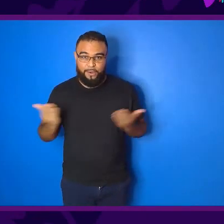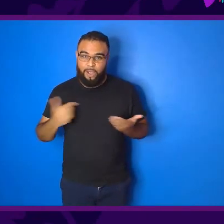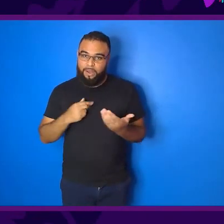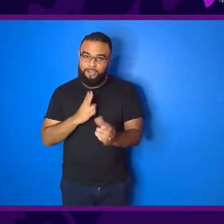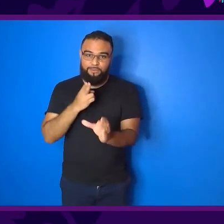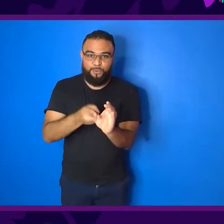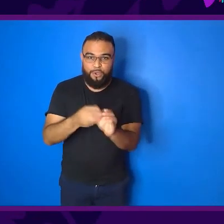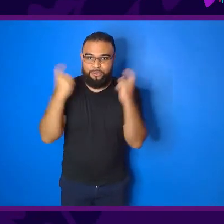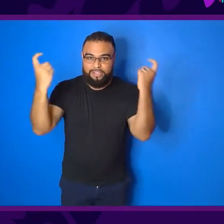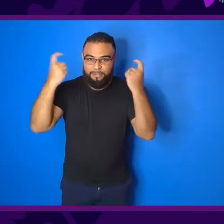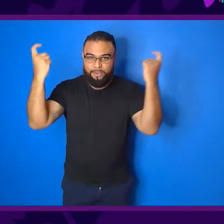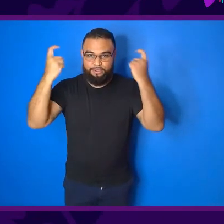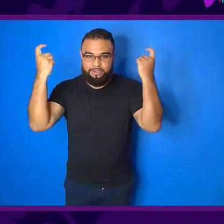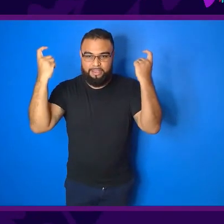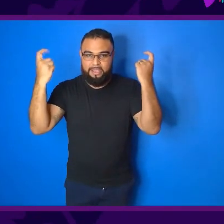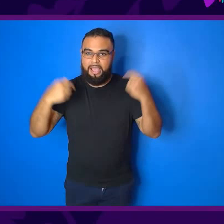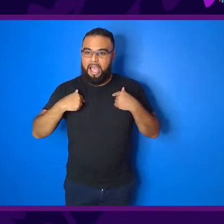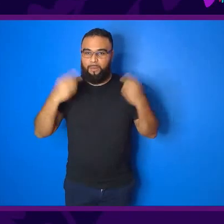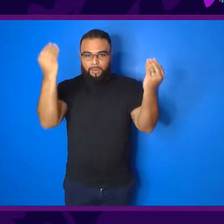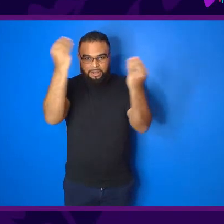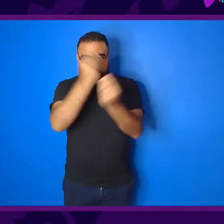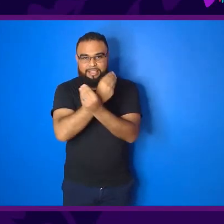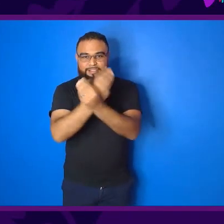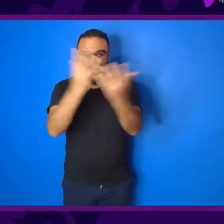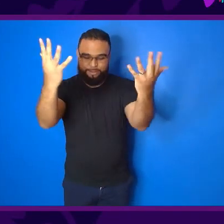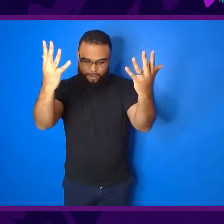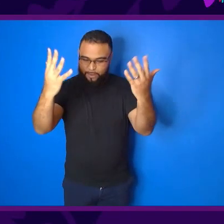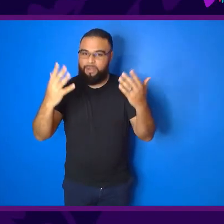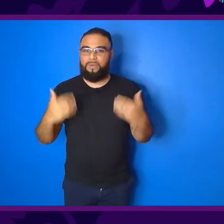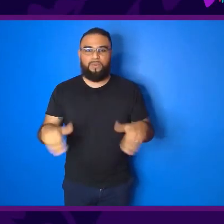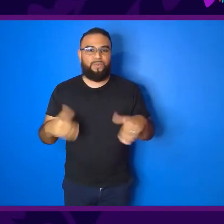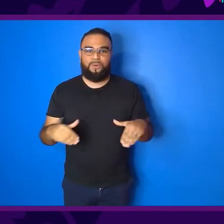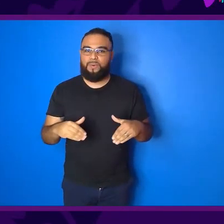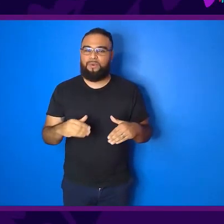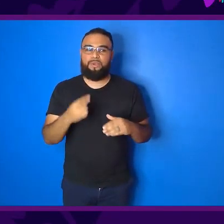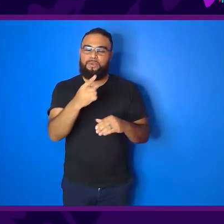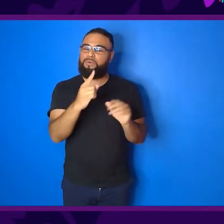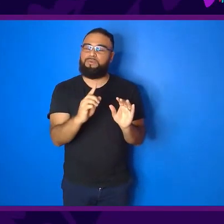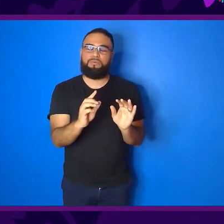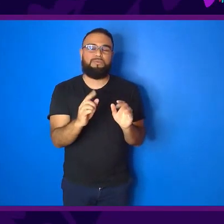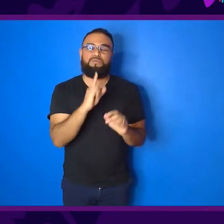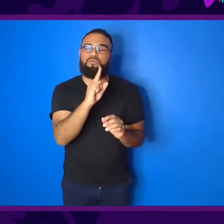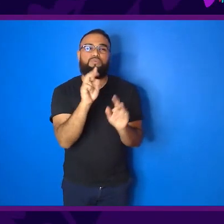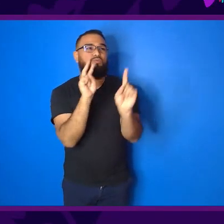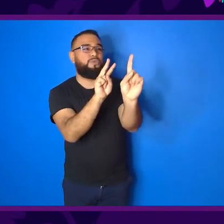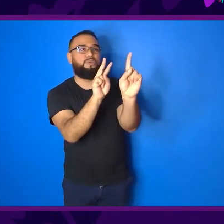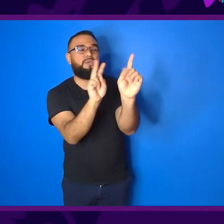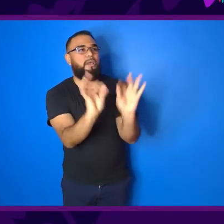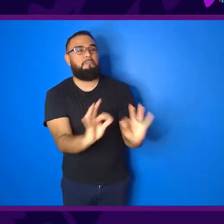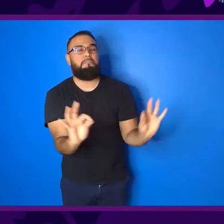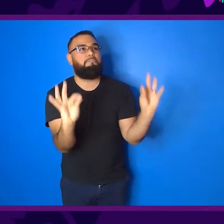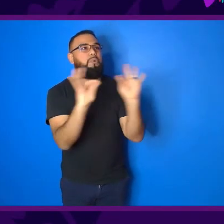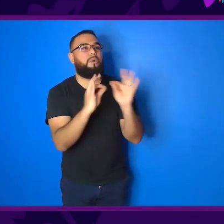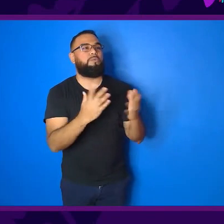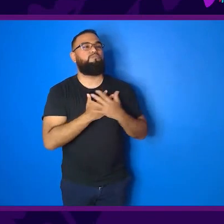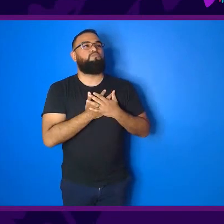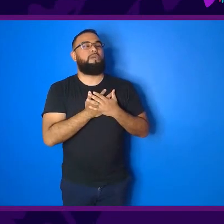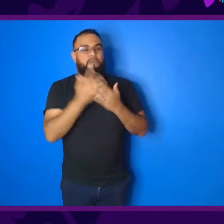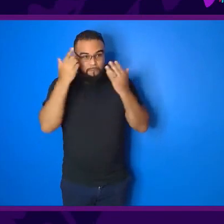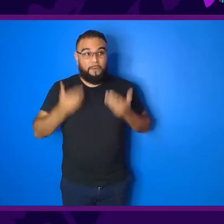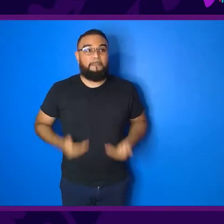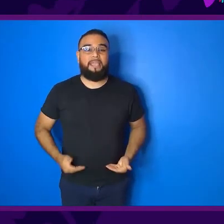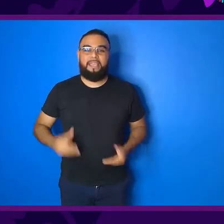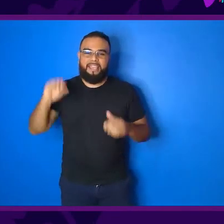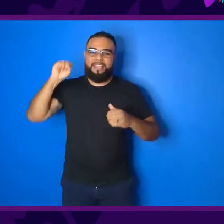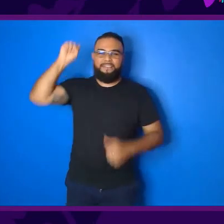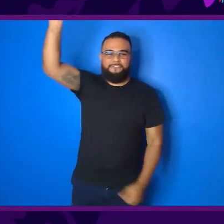I want to let you know that you're very important for me and for many in this country. Que viva Dolores. Viva Dolores. Que